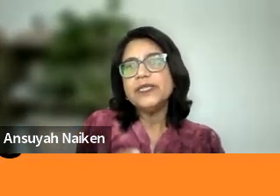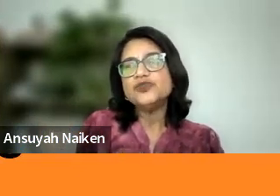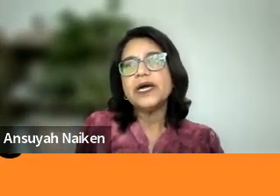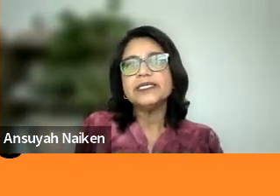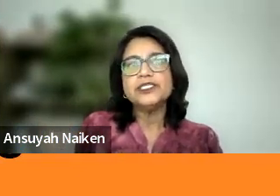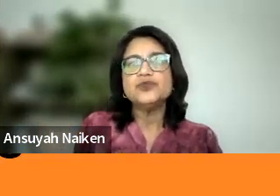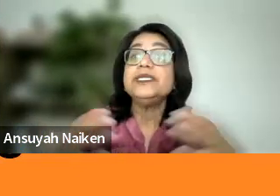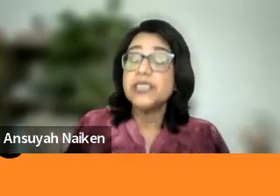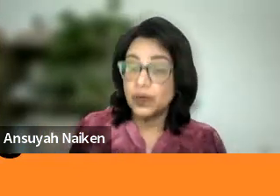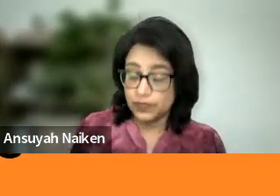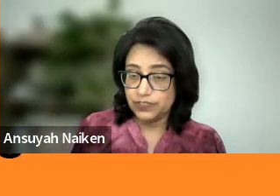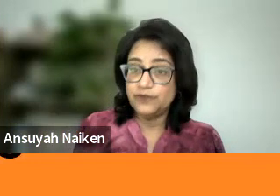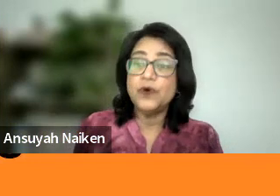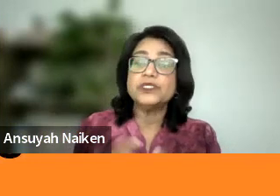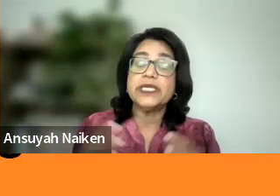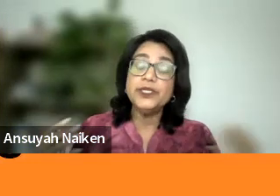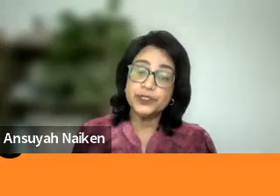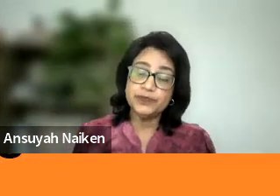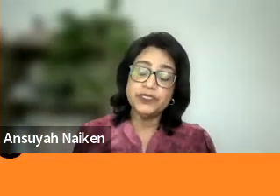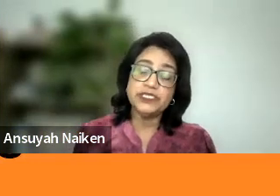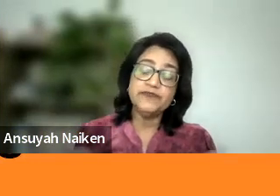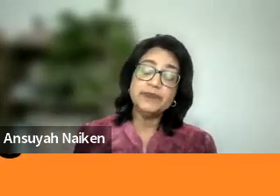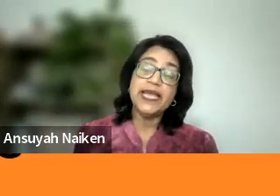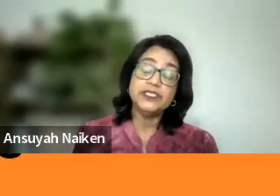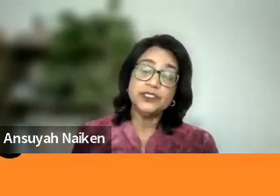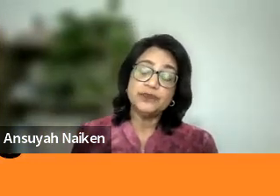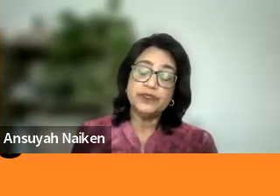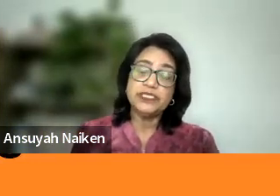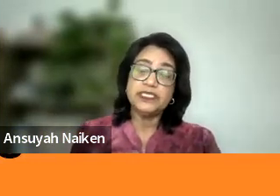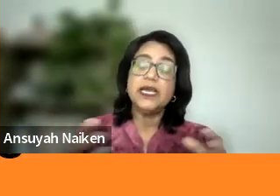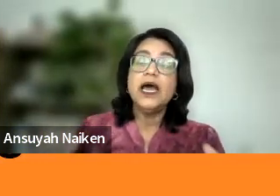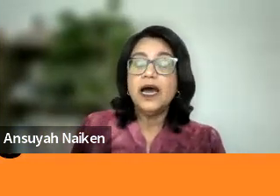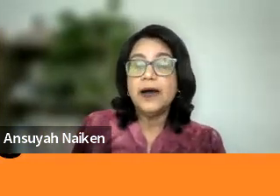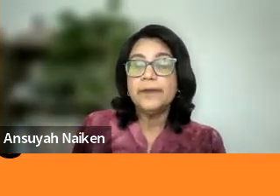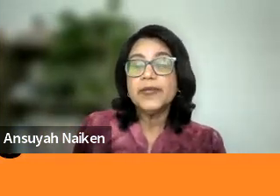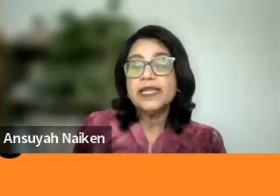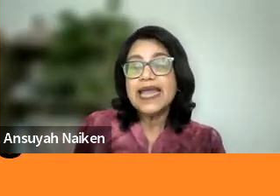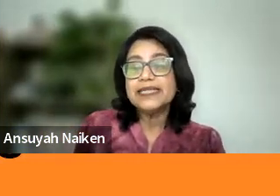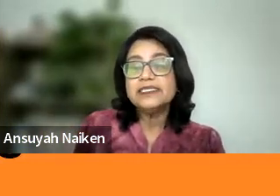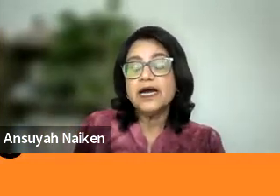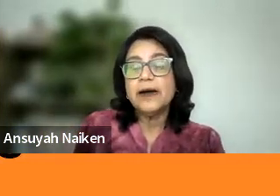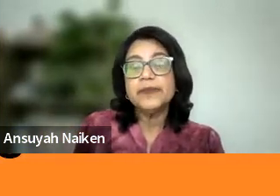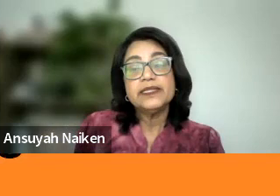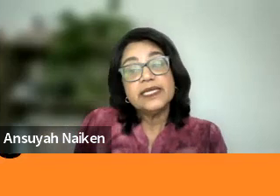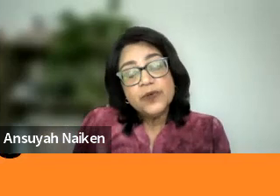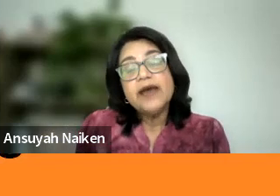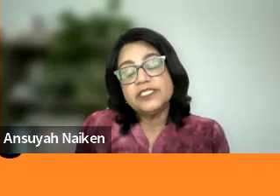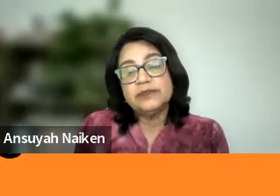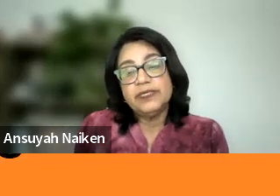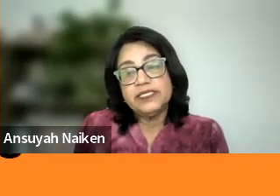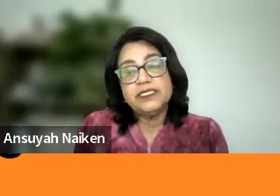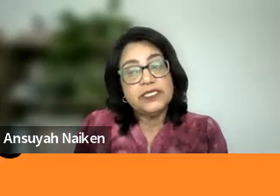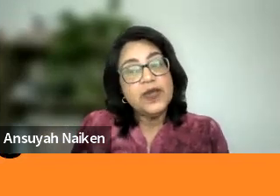and when you're trying to reach out to folks in your community from the Asian community that do